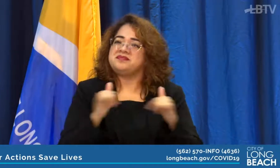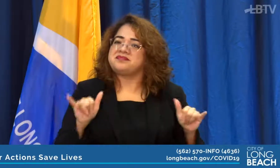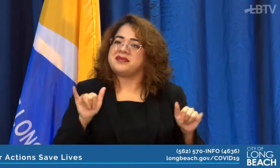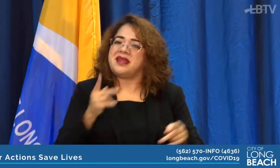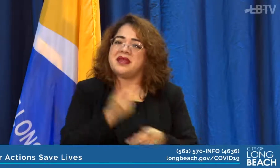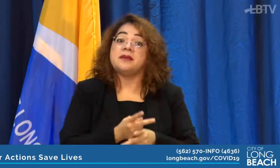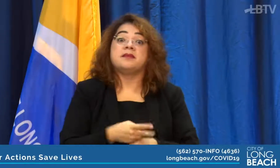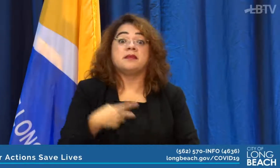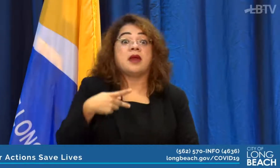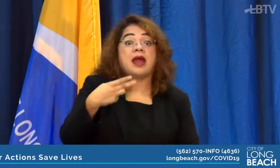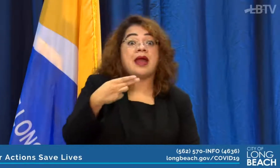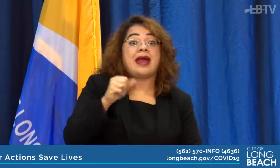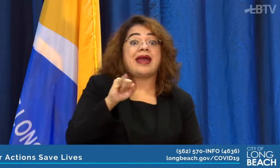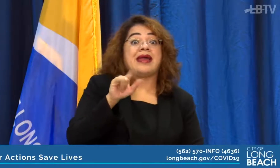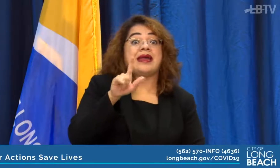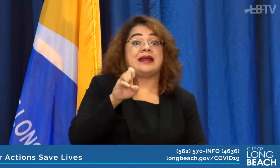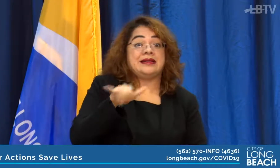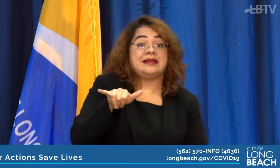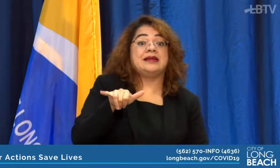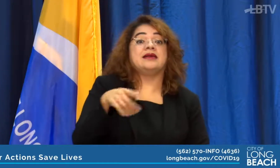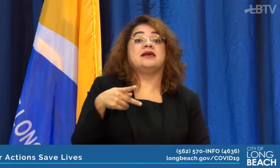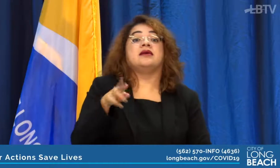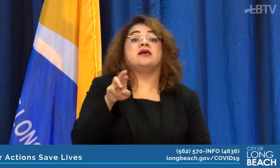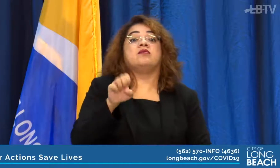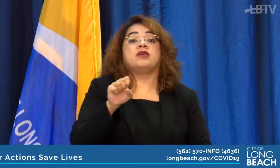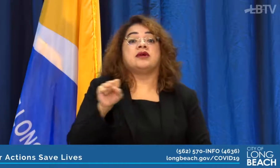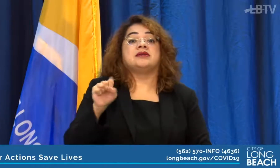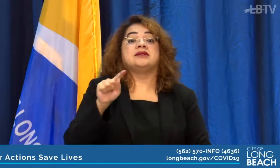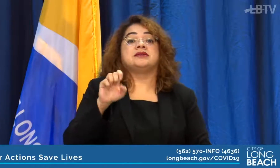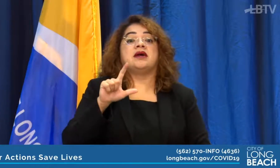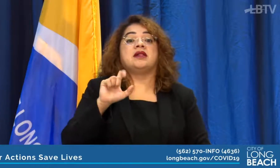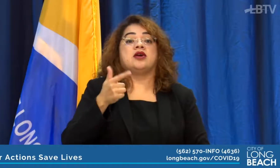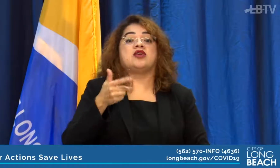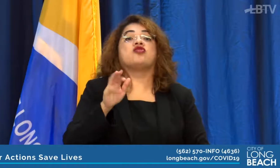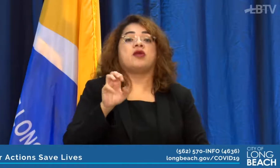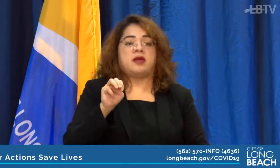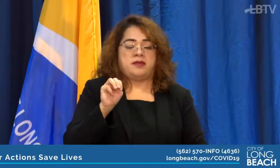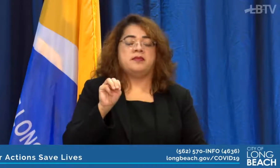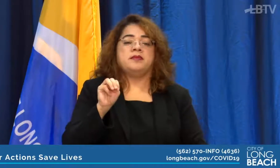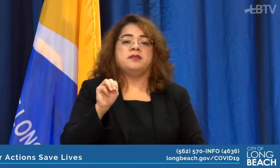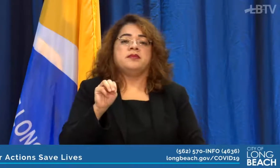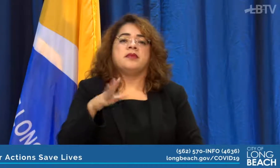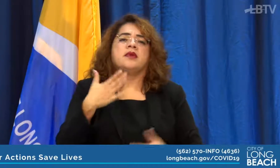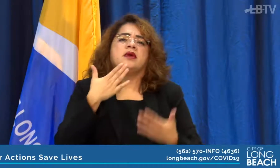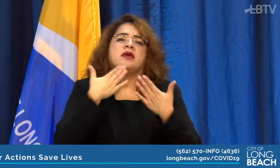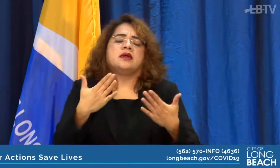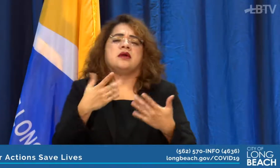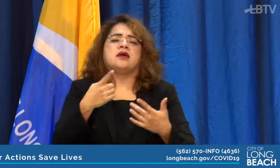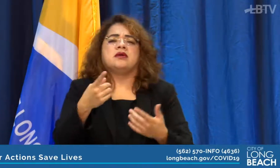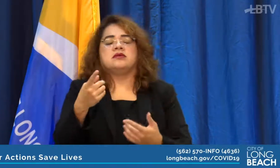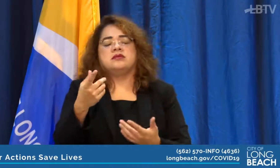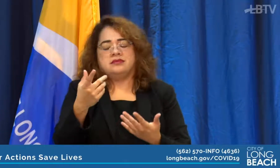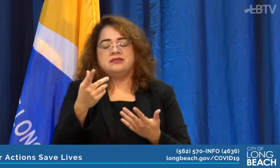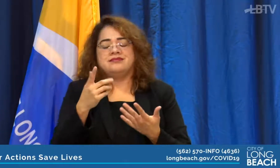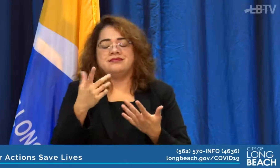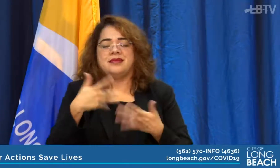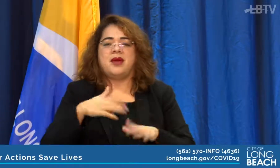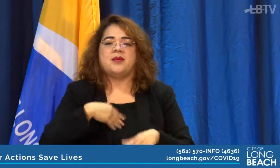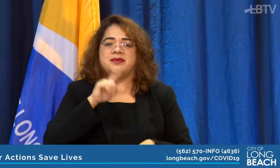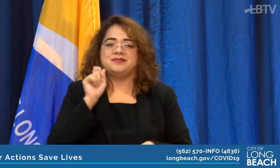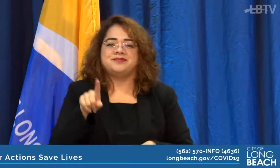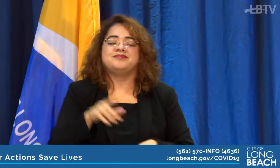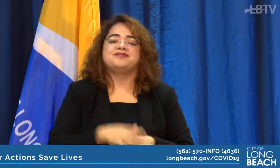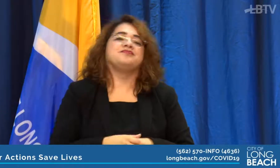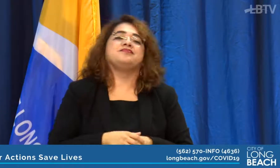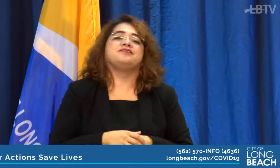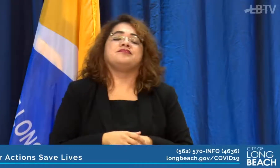Haley. Hi, so thanks for taking my question. If the case rate